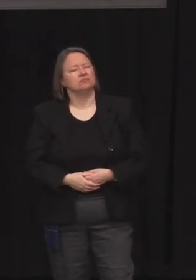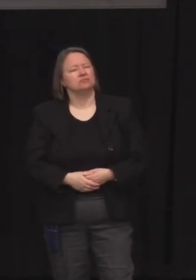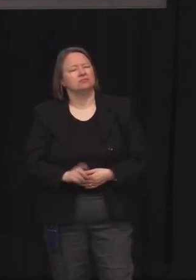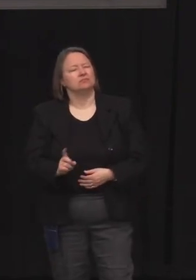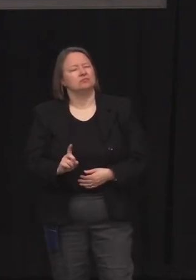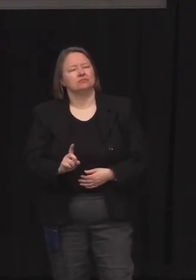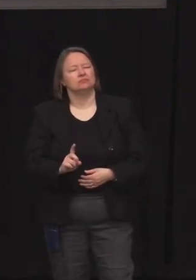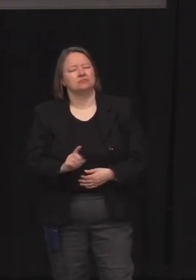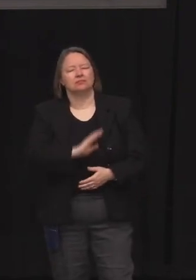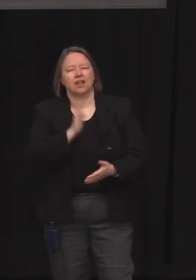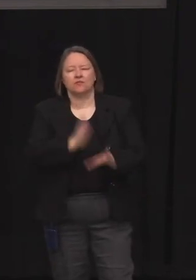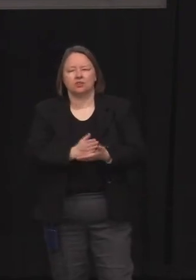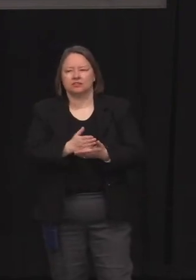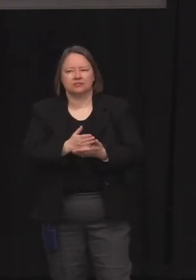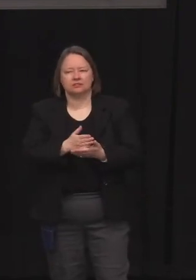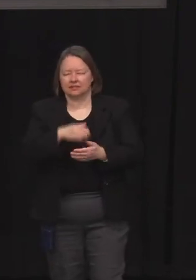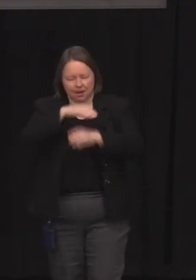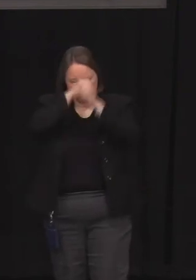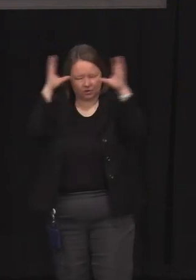Never stop dreaming.